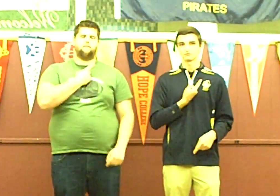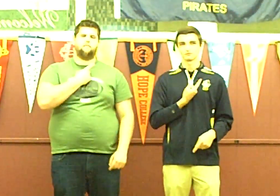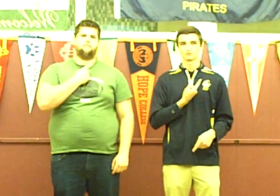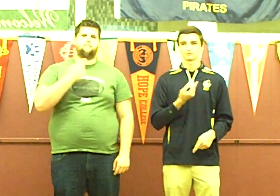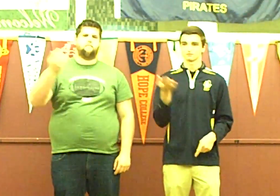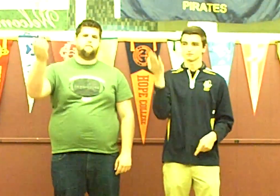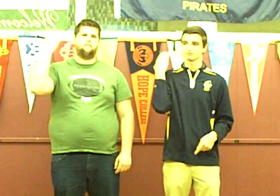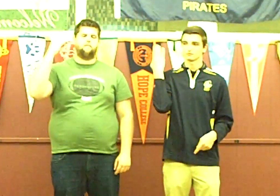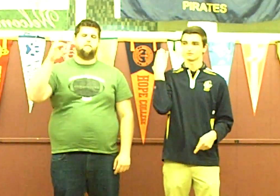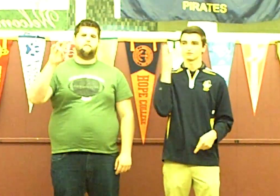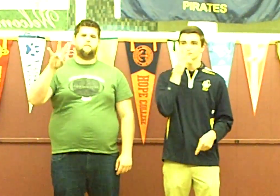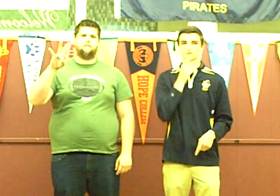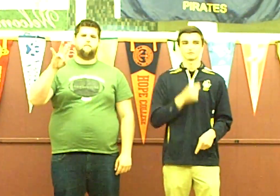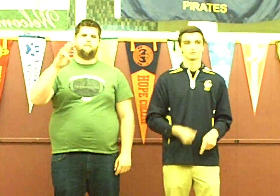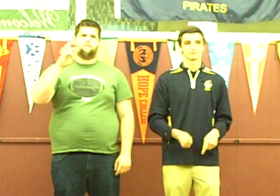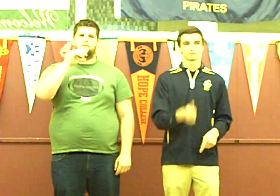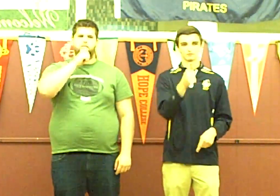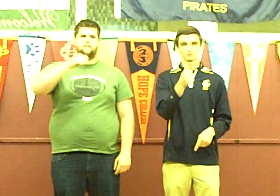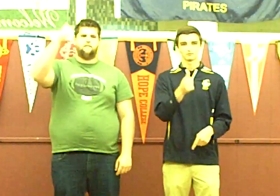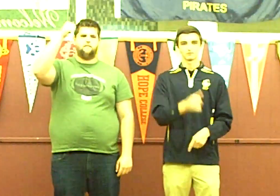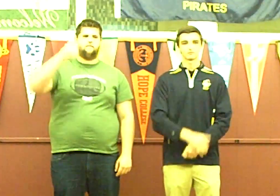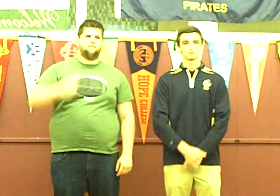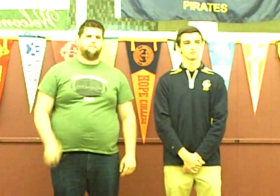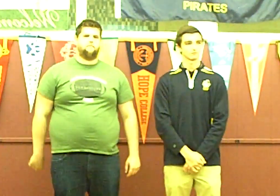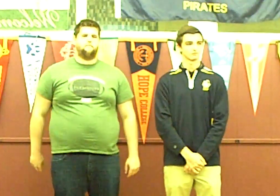lonely. Once I was seven years old.